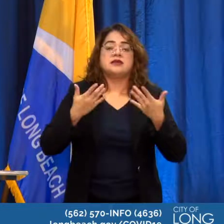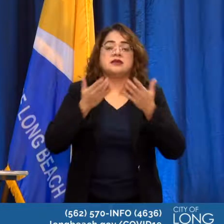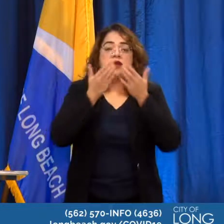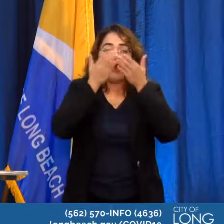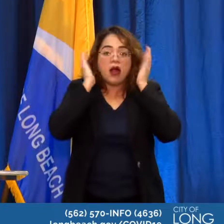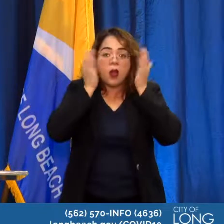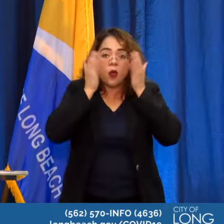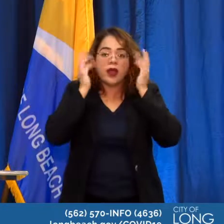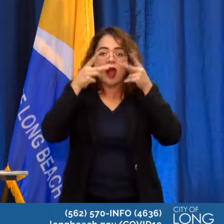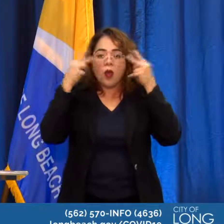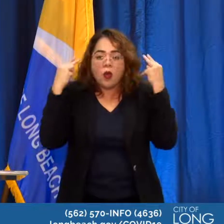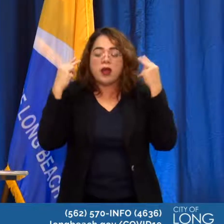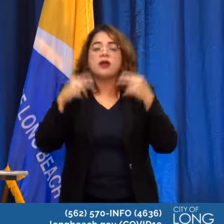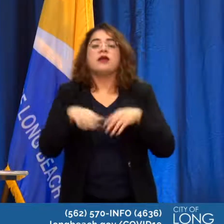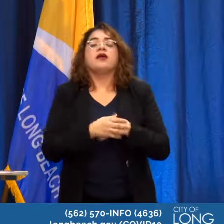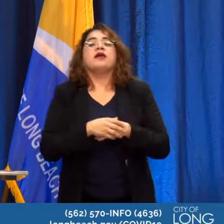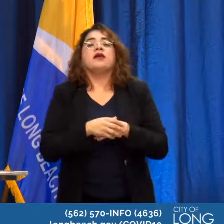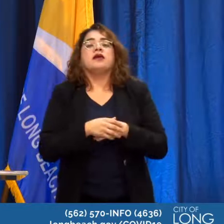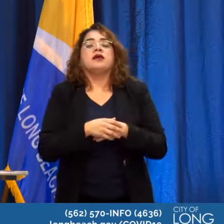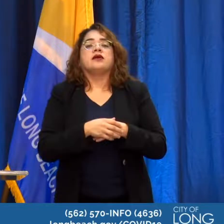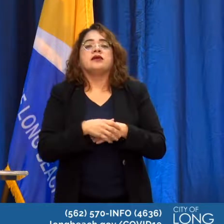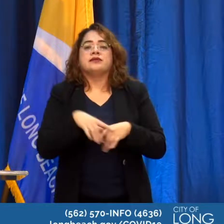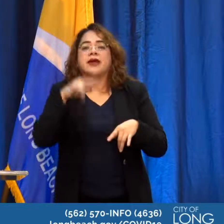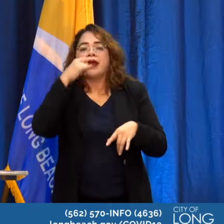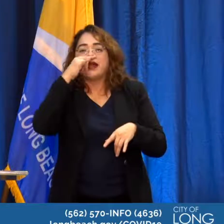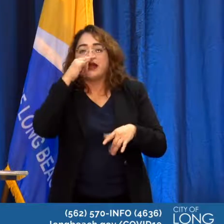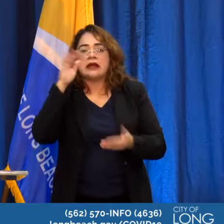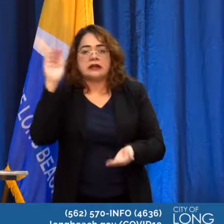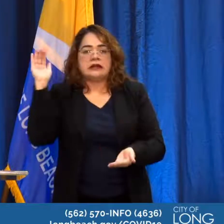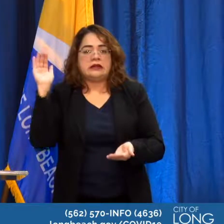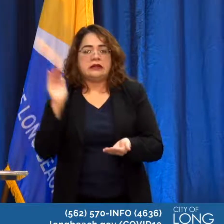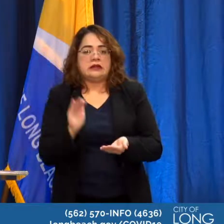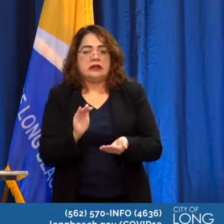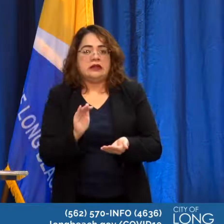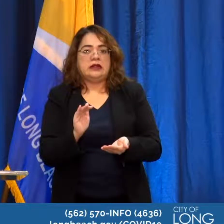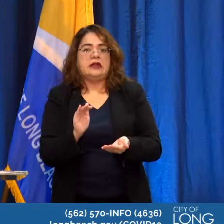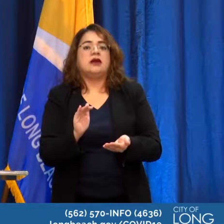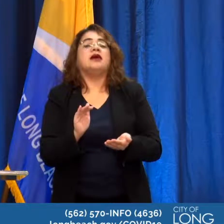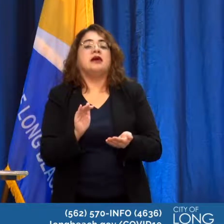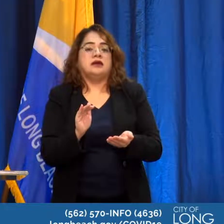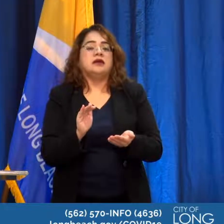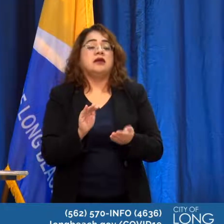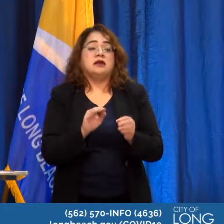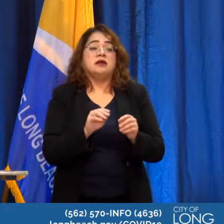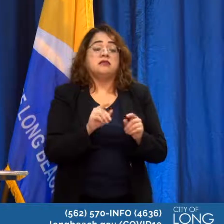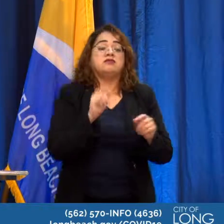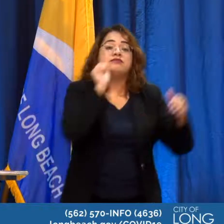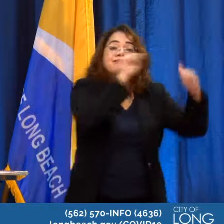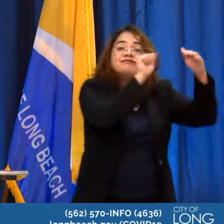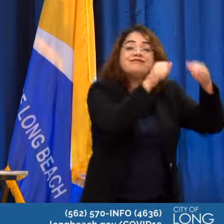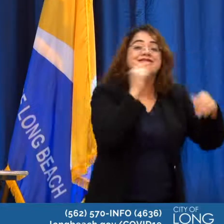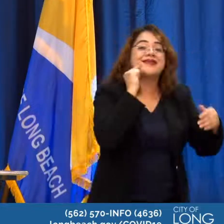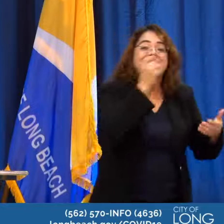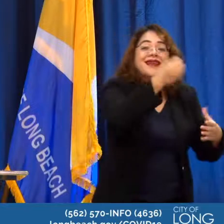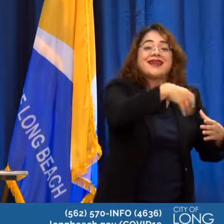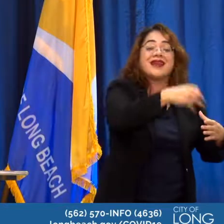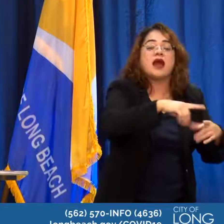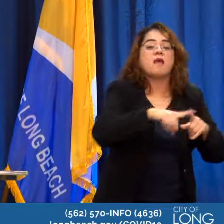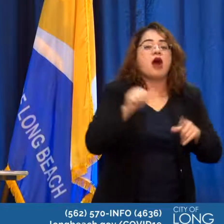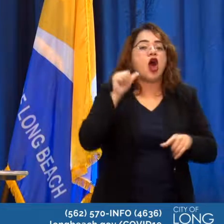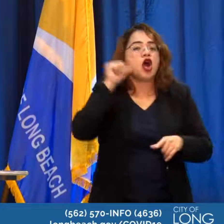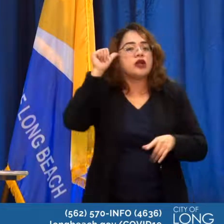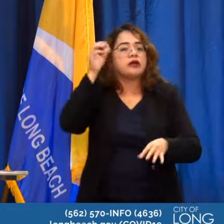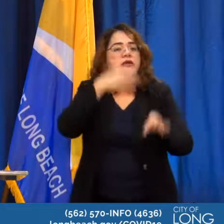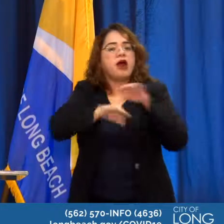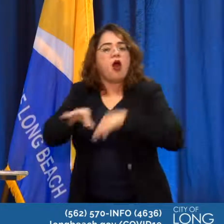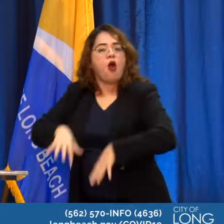Halloween. We found far fewer kids out trick-or-treating and far more adults having gatherings and events together. So